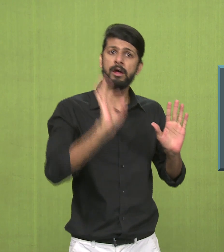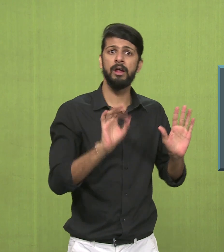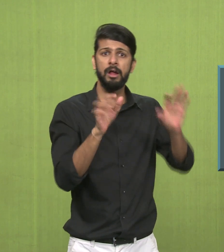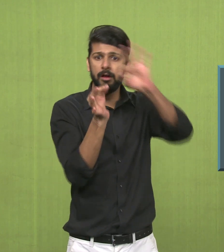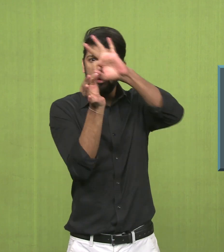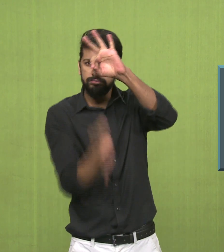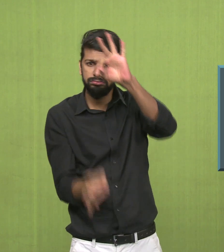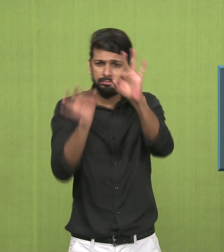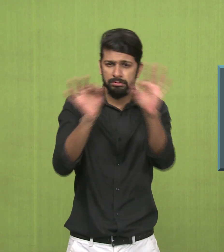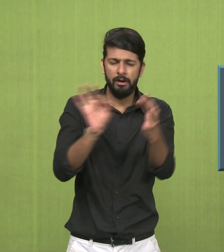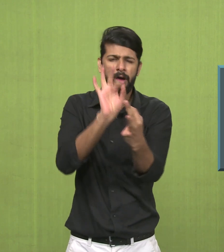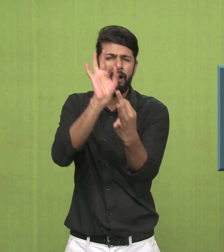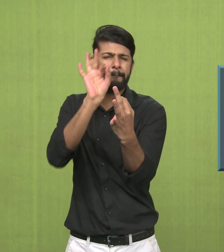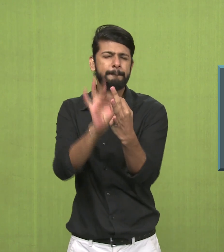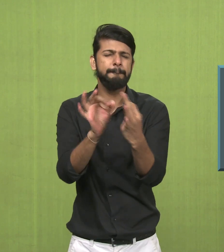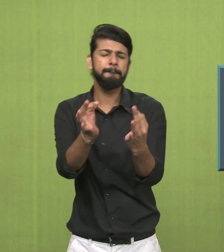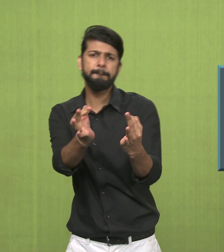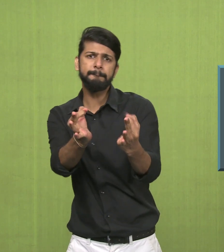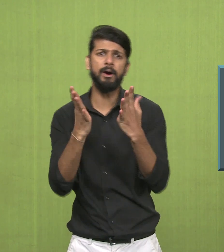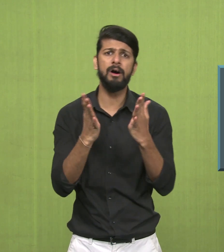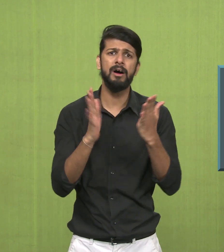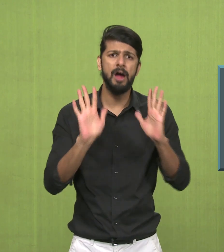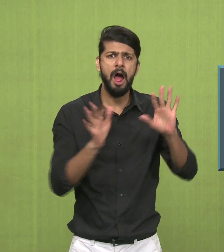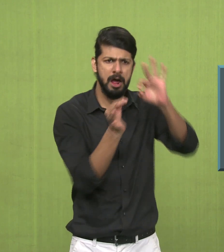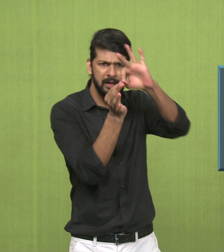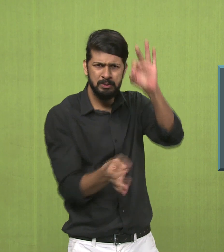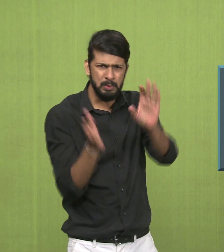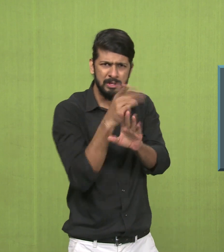The depiction is realistic